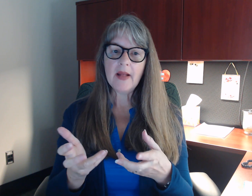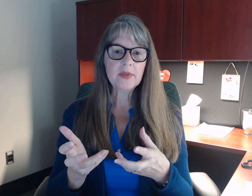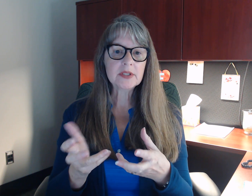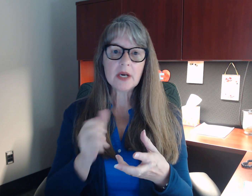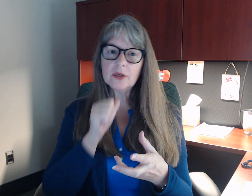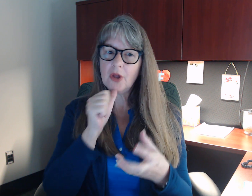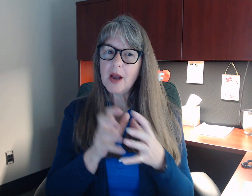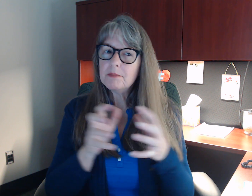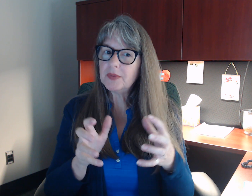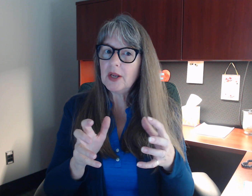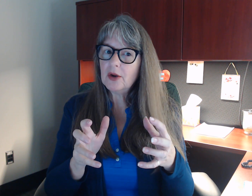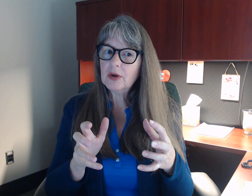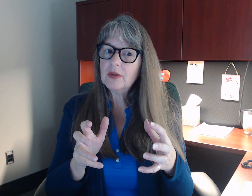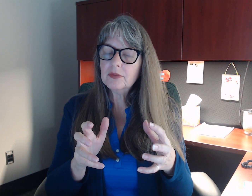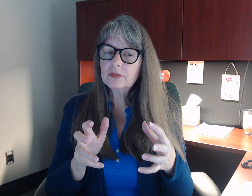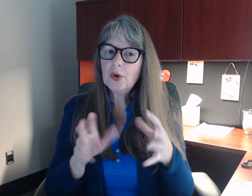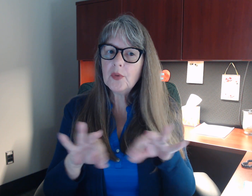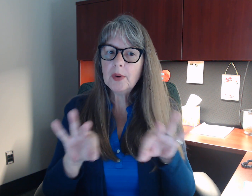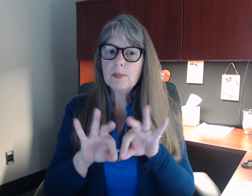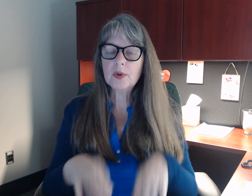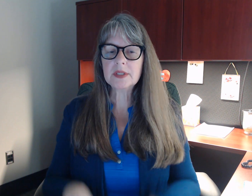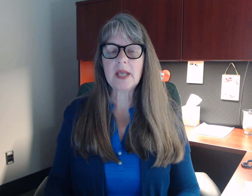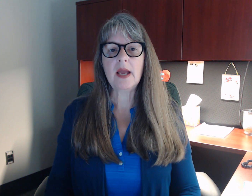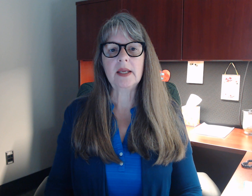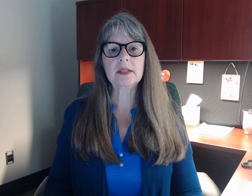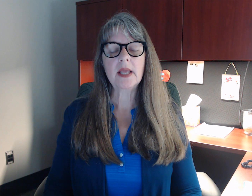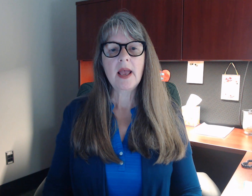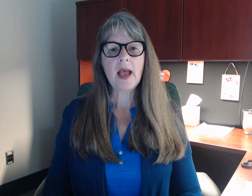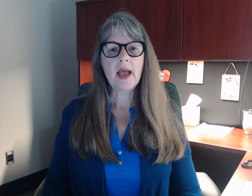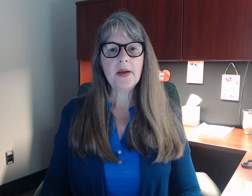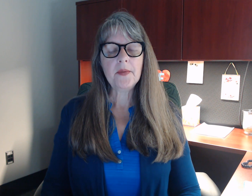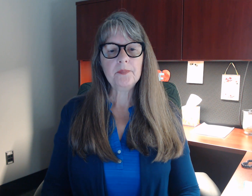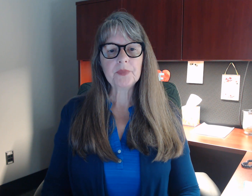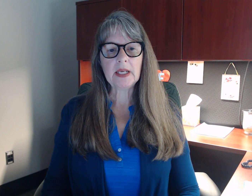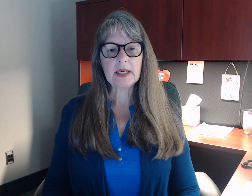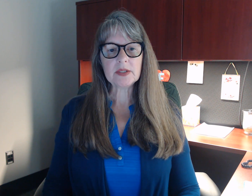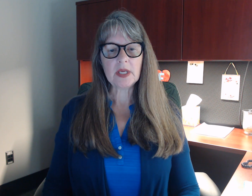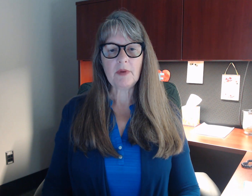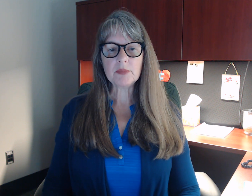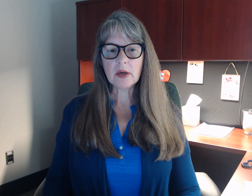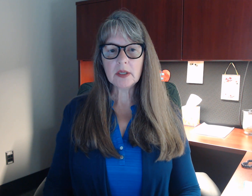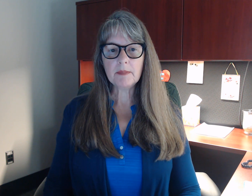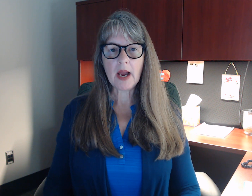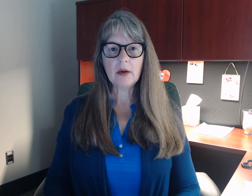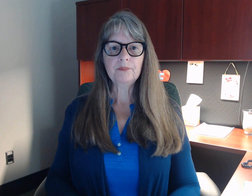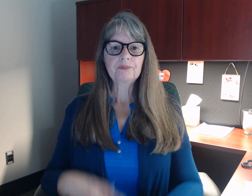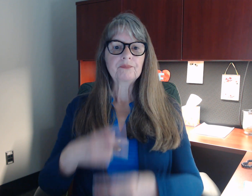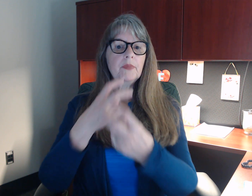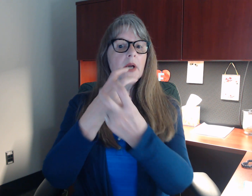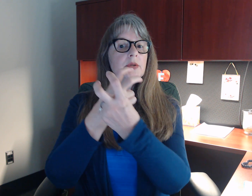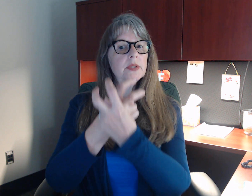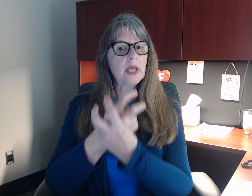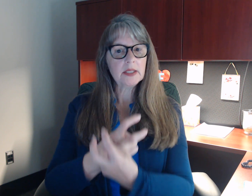it's not a lot, but they're important signs. And like I said, if I'm talking about a